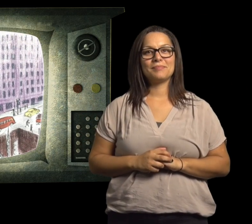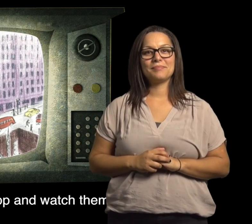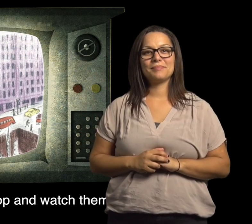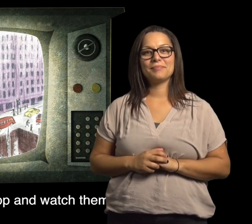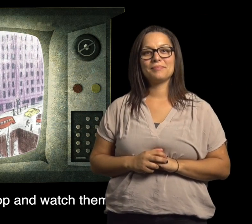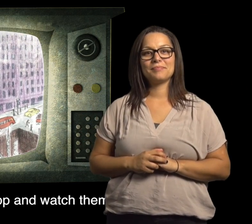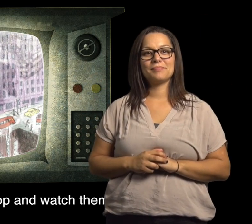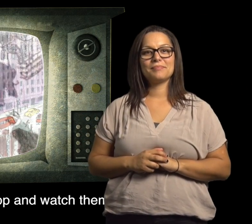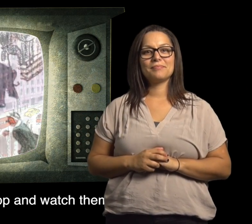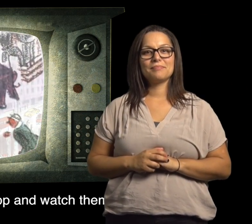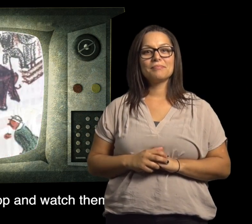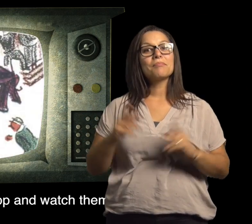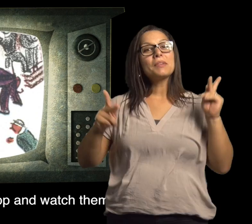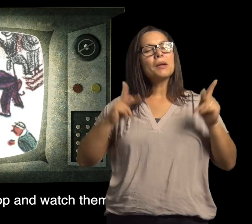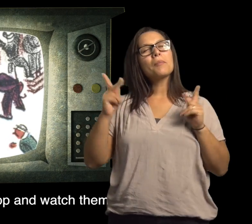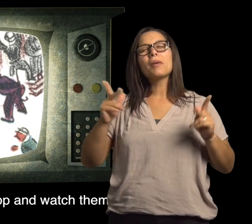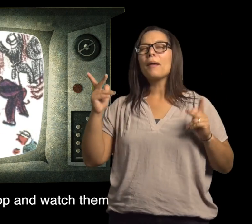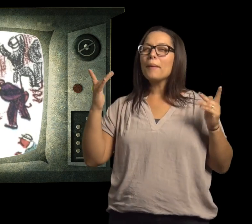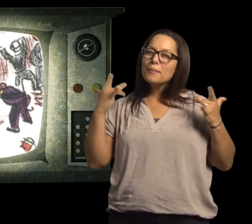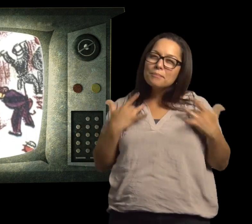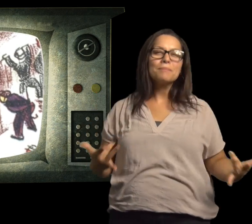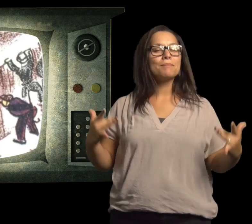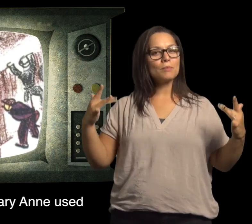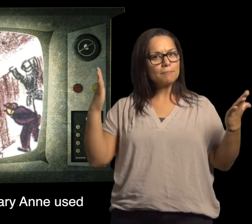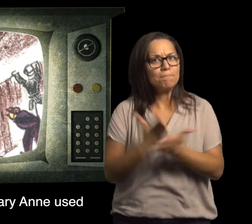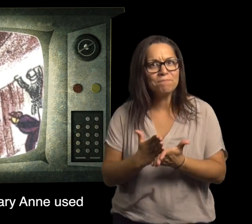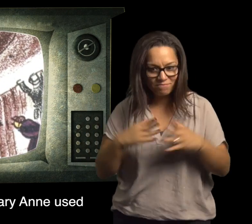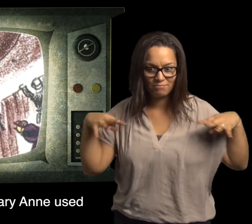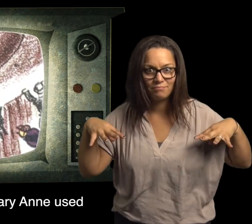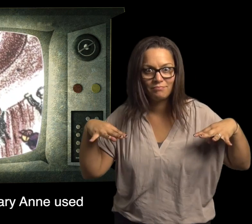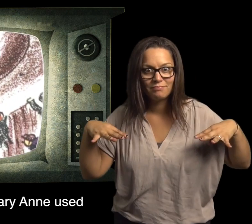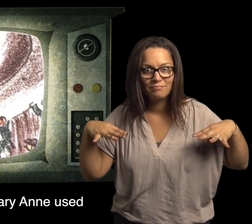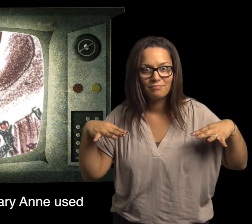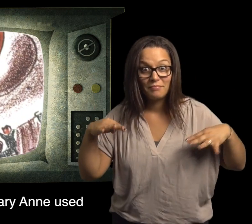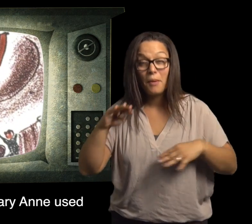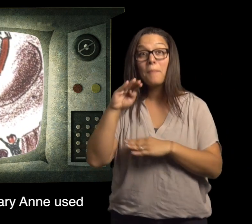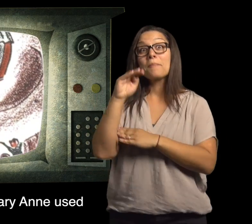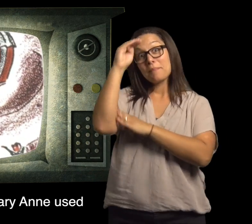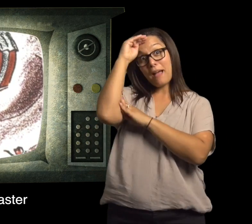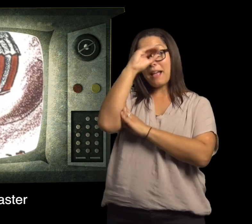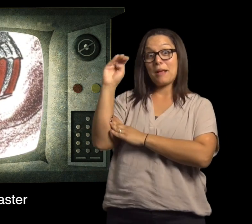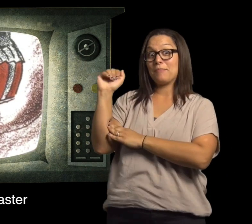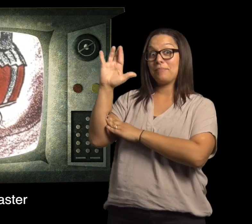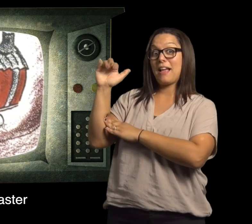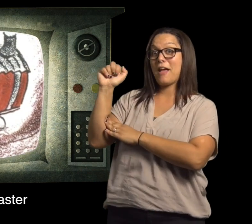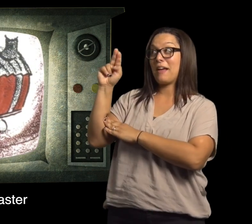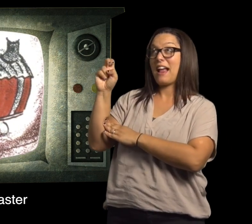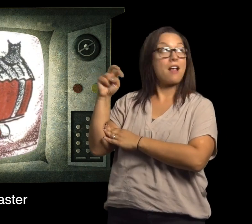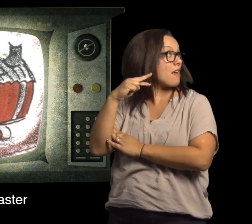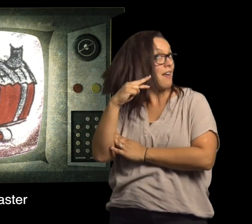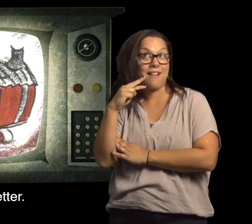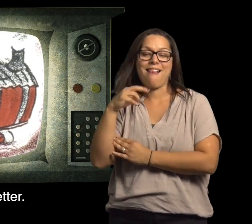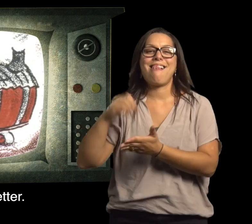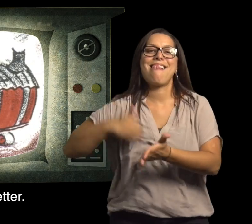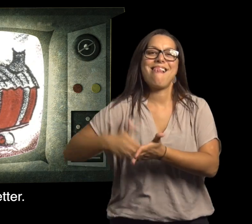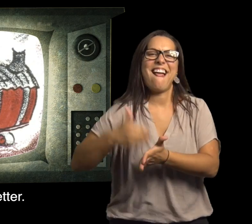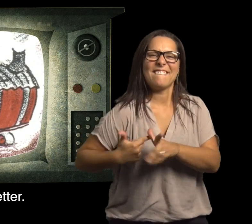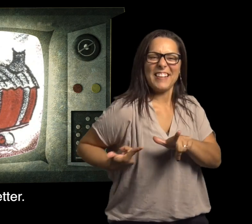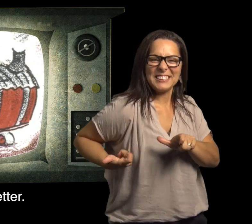When people used to stop and watch them, Mike Mulligan and Mary Ann used to dig a little faster and a little